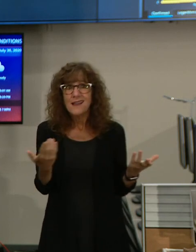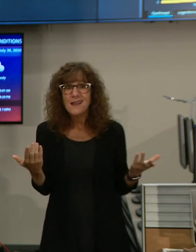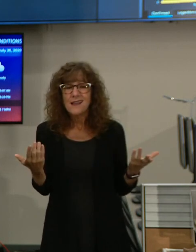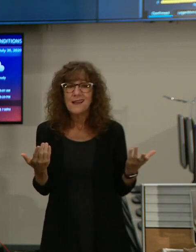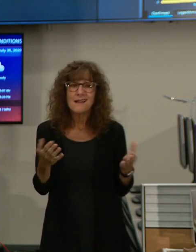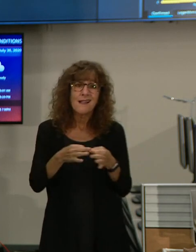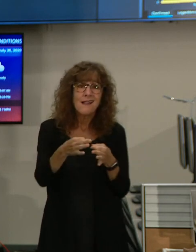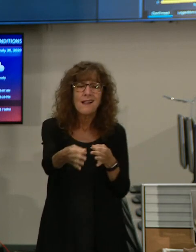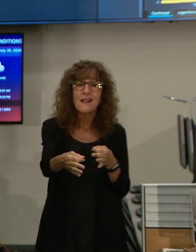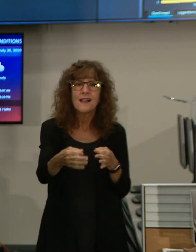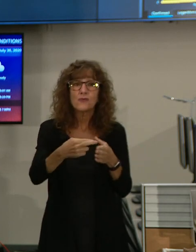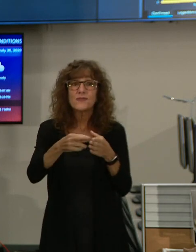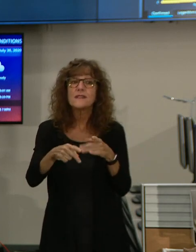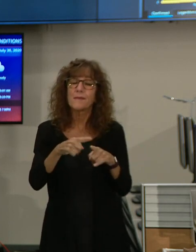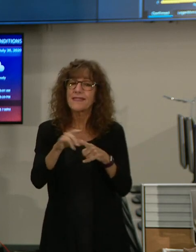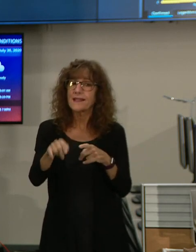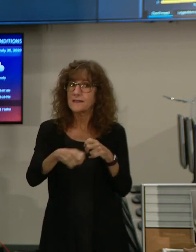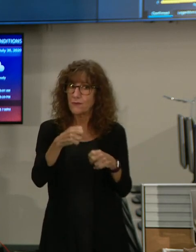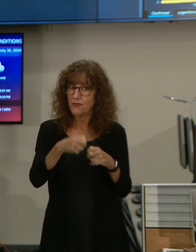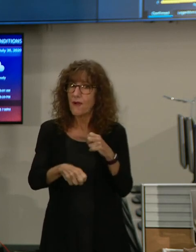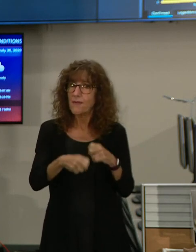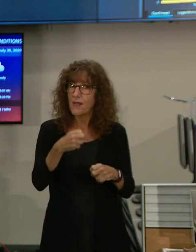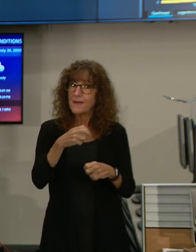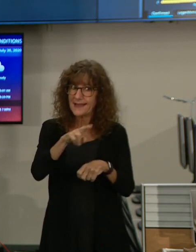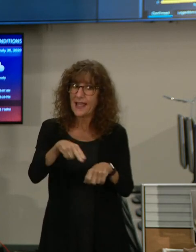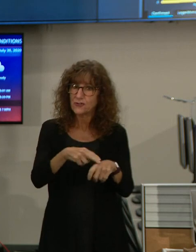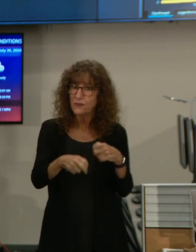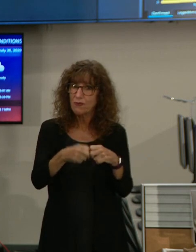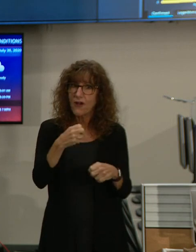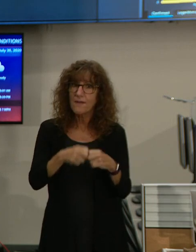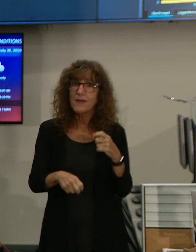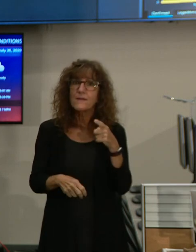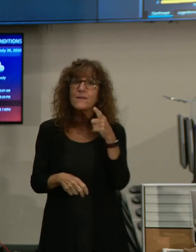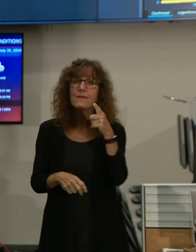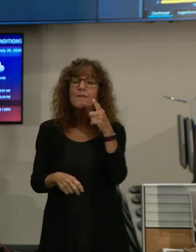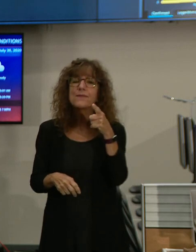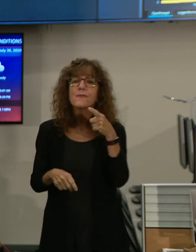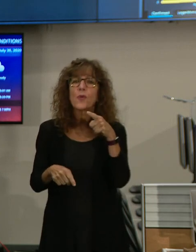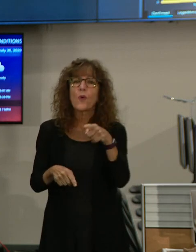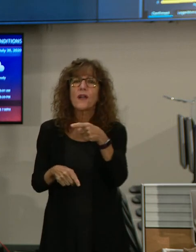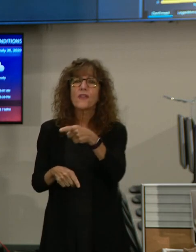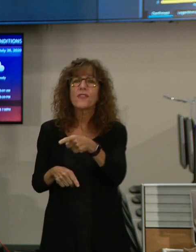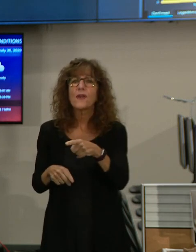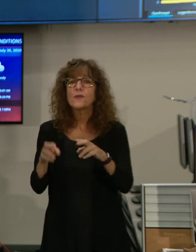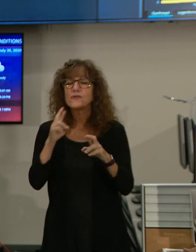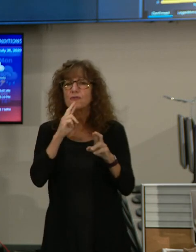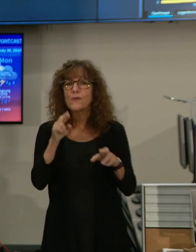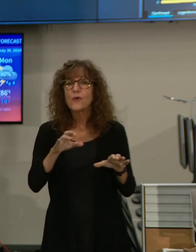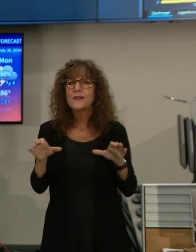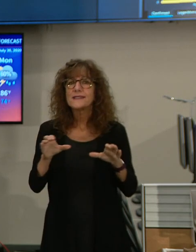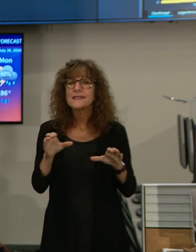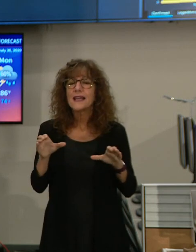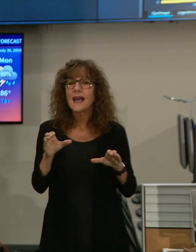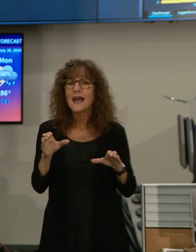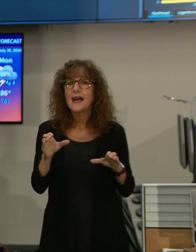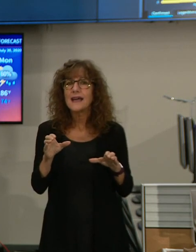late. But it is a problem. It's a national problem. Dr. Carter, while you're there, there was a report that was done by the